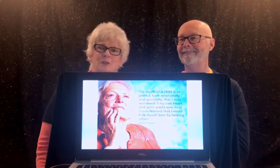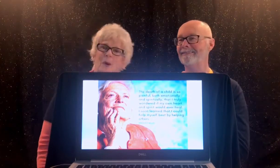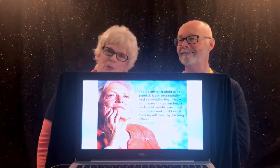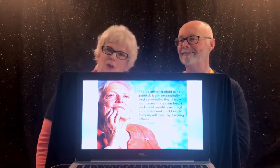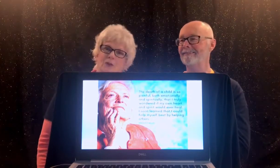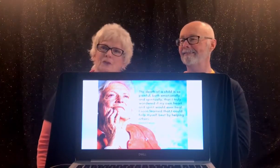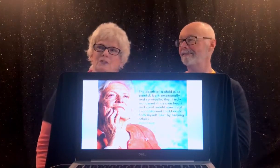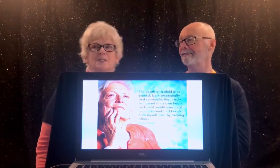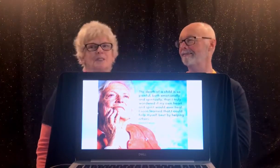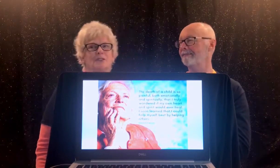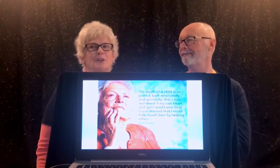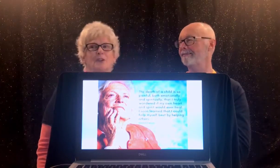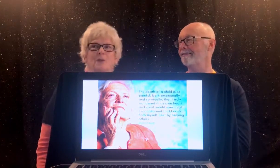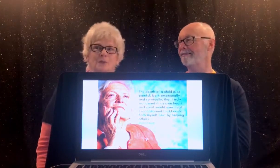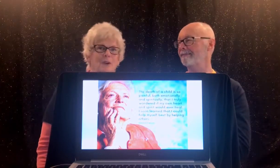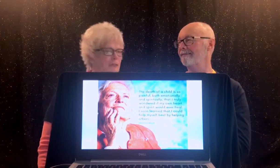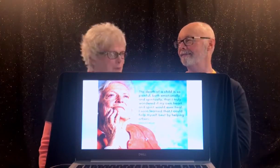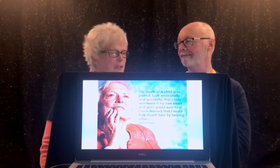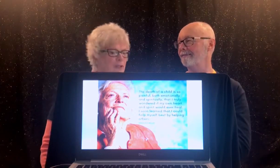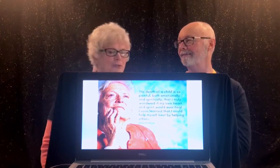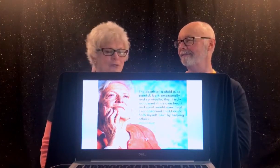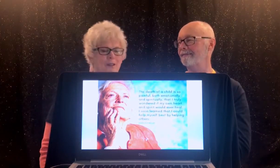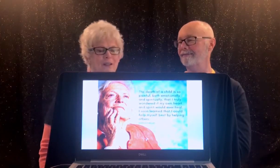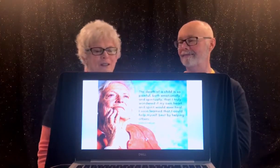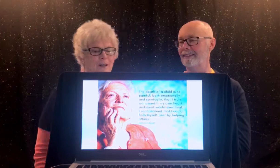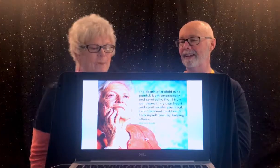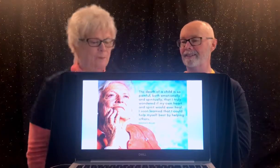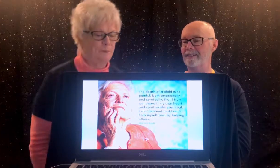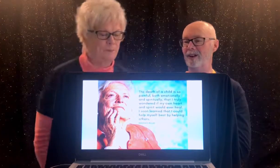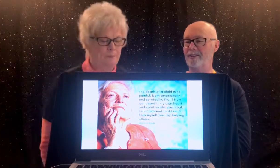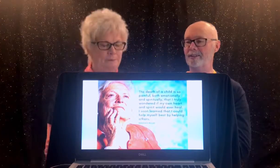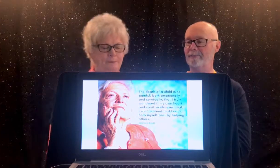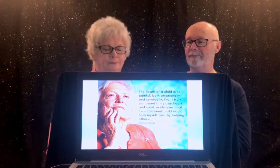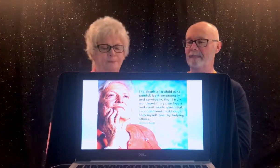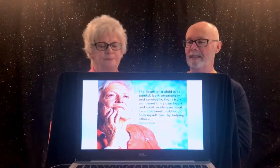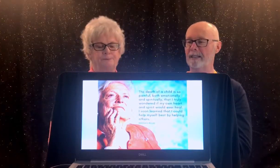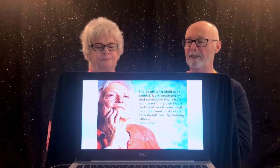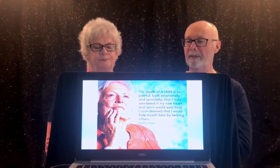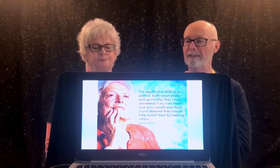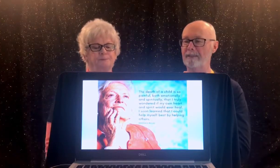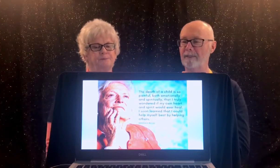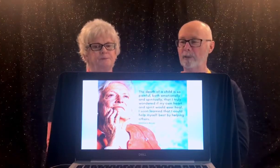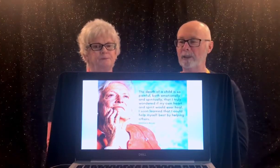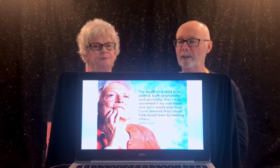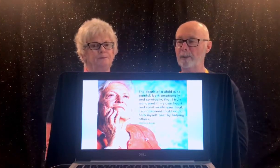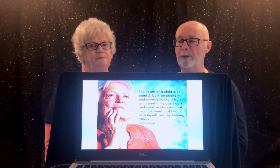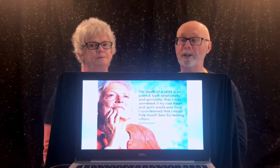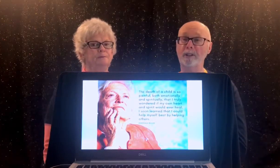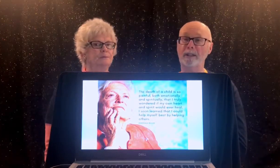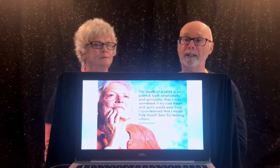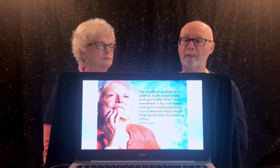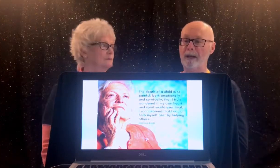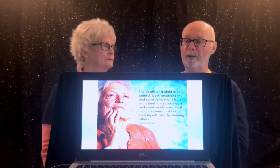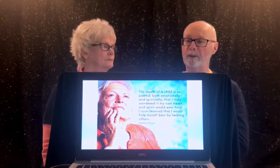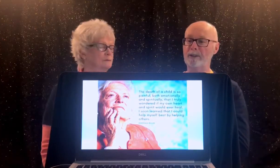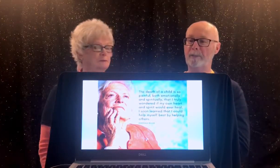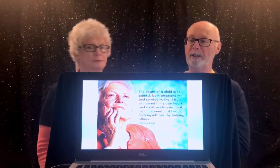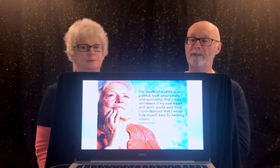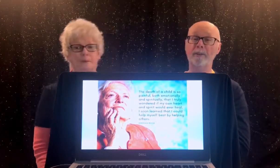my brother and sister or for my children. Yes, awesome. The amazing thing we learned personally about doing something for